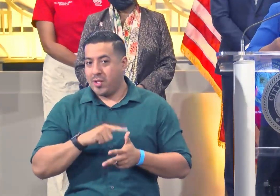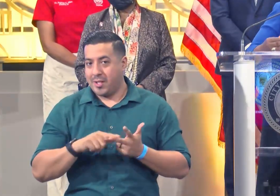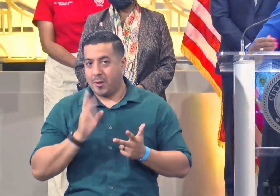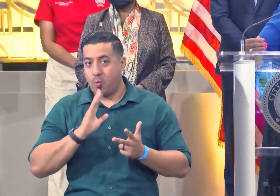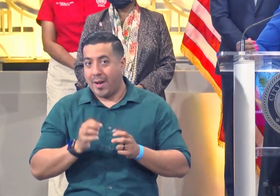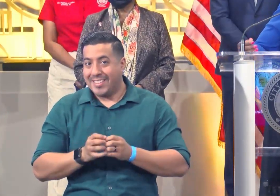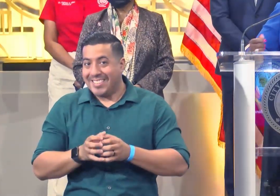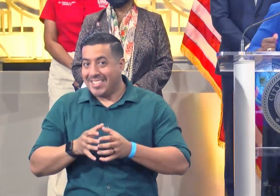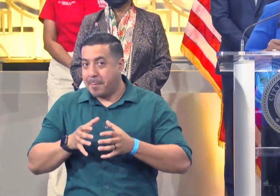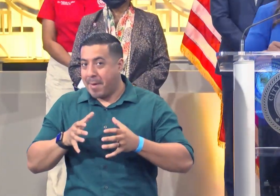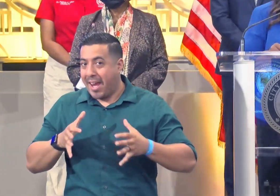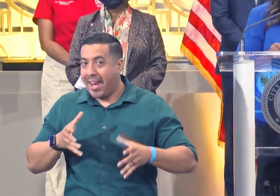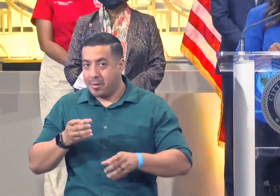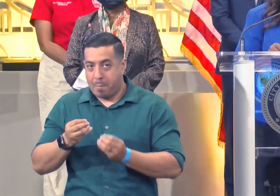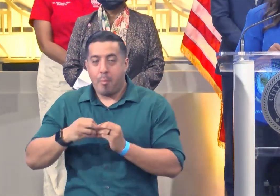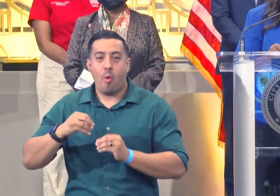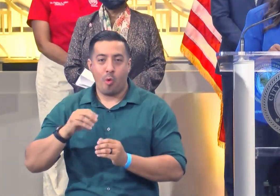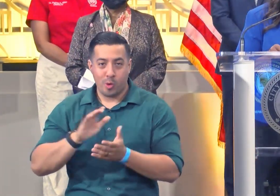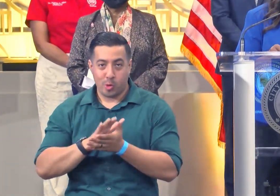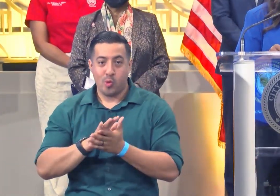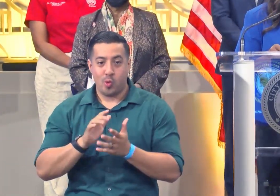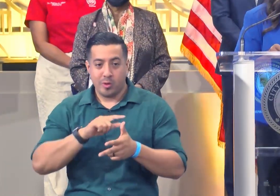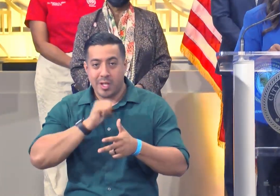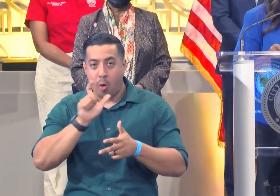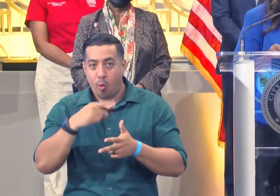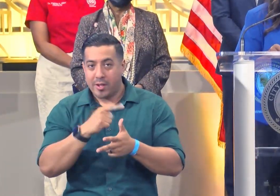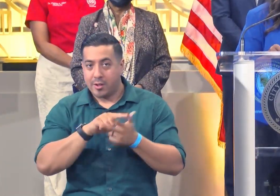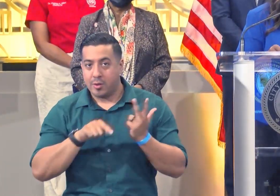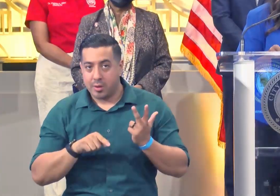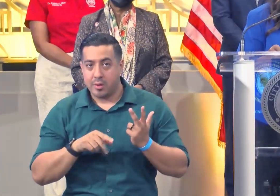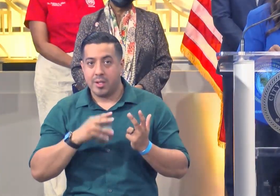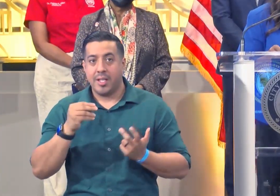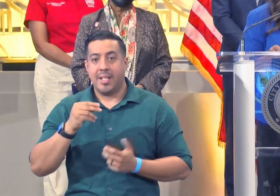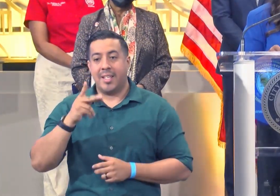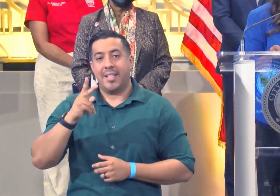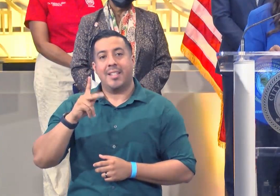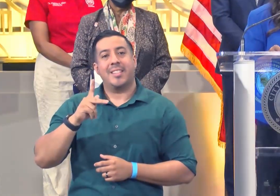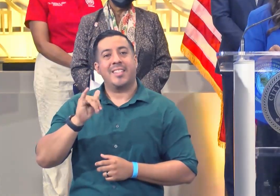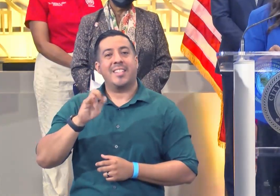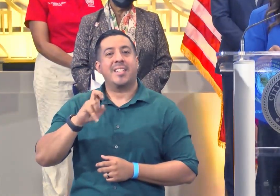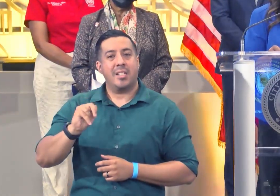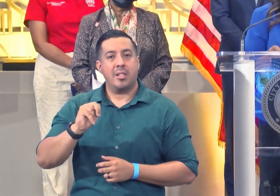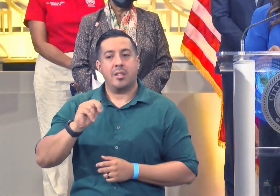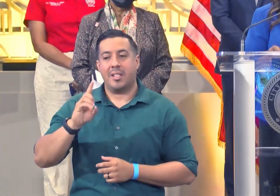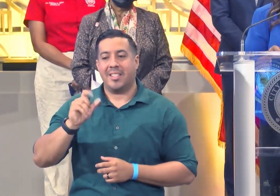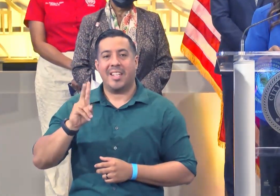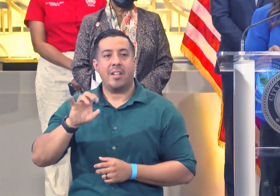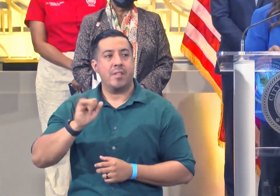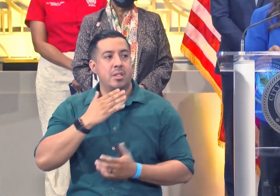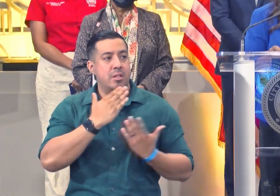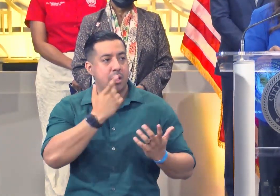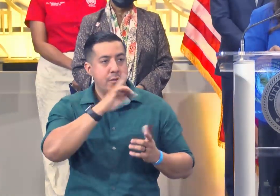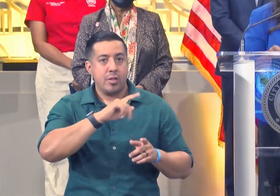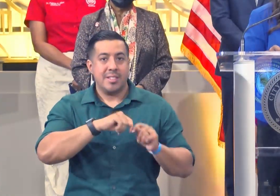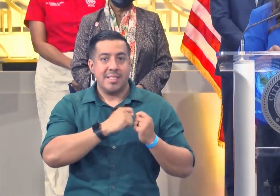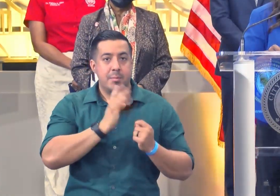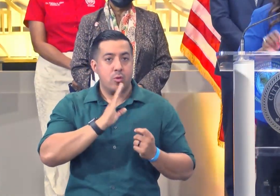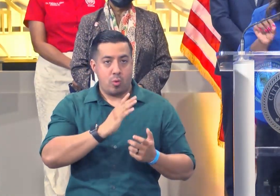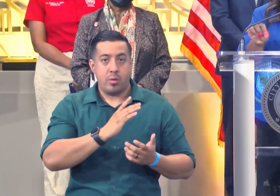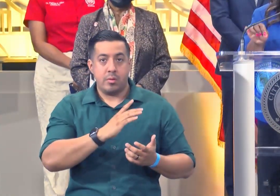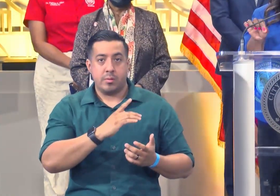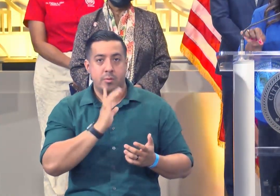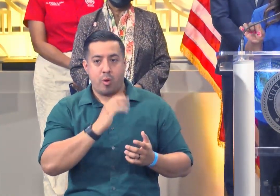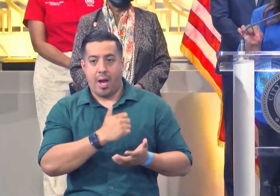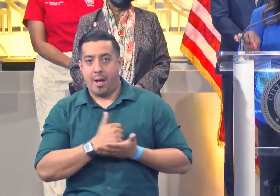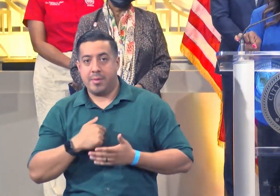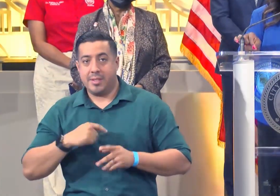said? Expand beyond three schools. And Dr. Ken Davis, I want to thank you from our team. He's been helping facilitate this, and I'm going to hold him accountable, even